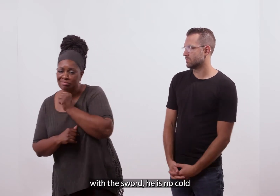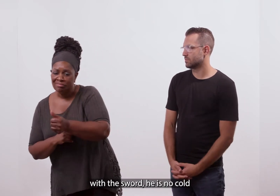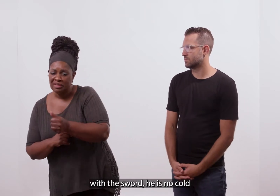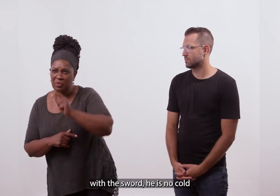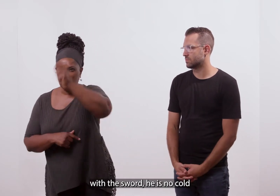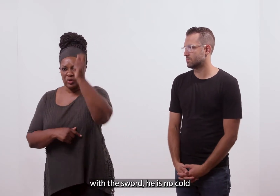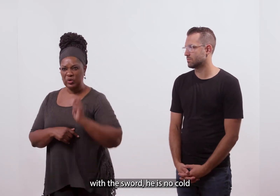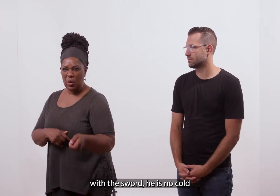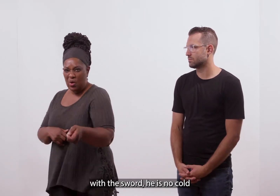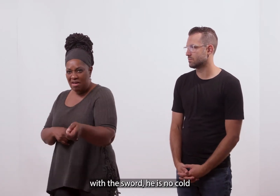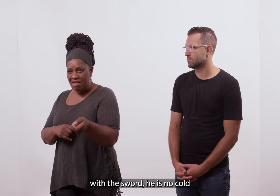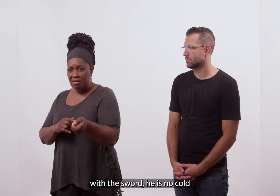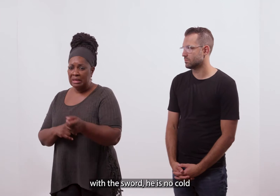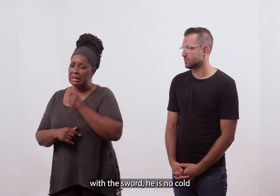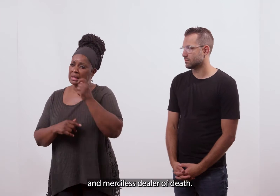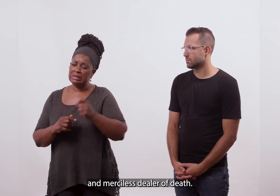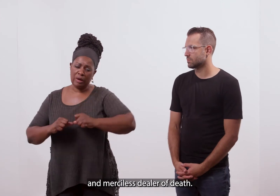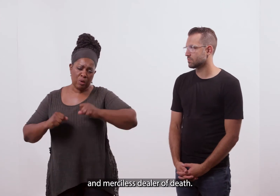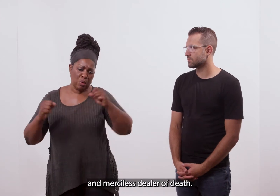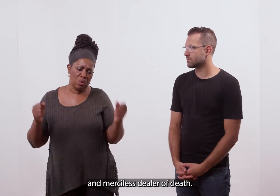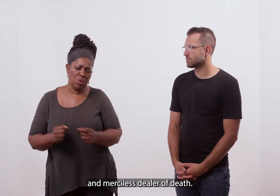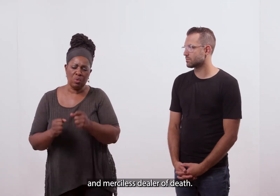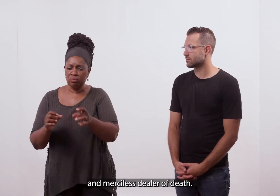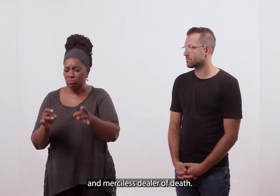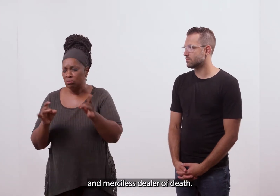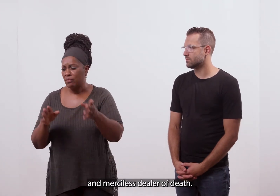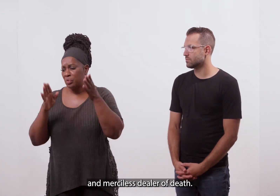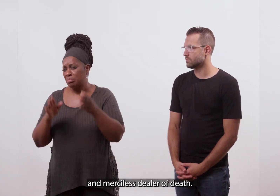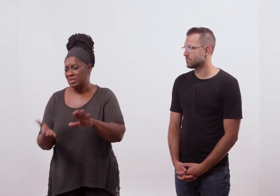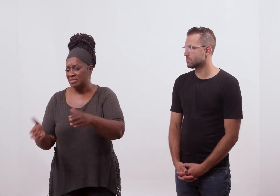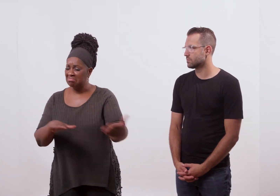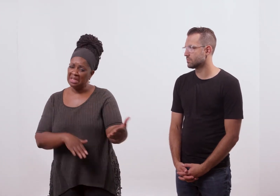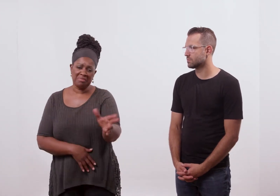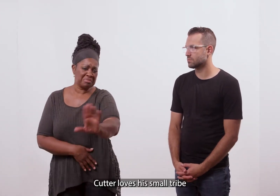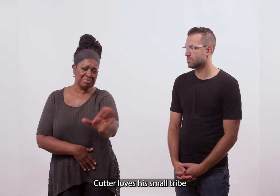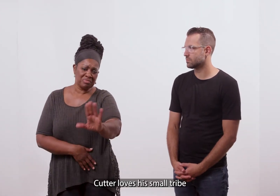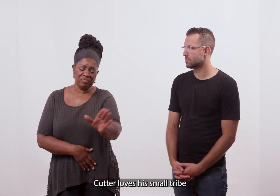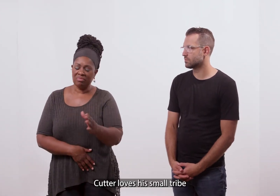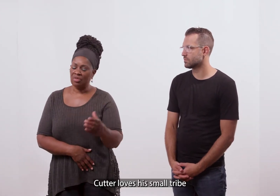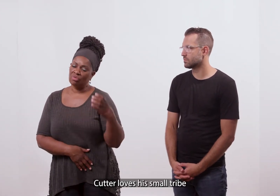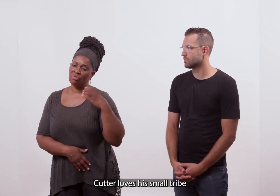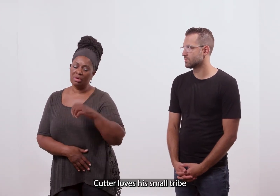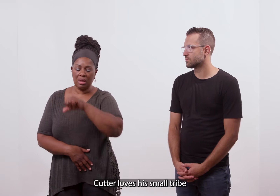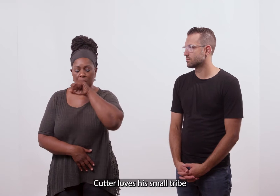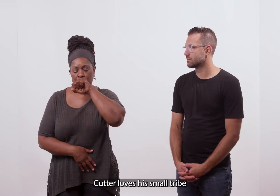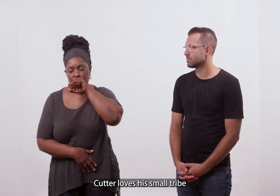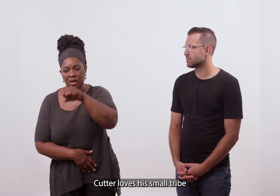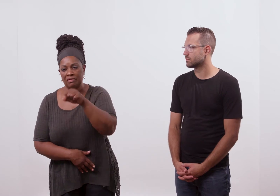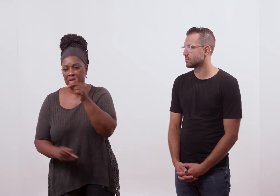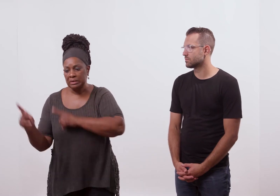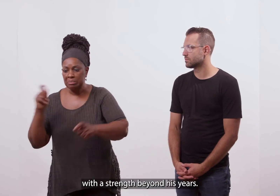sword, he is no cold and merciless dealer of death. Cutter loves his small